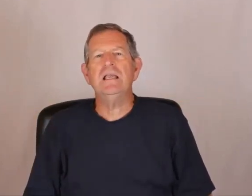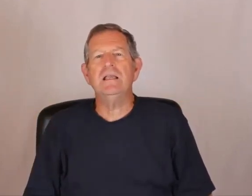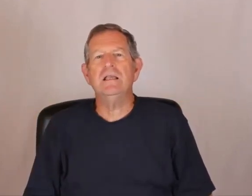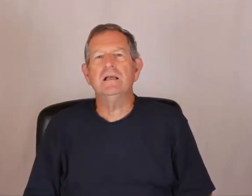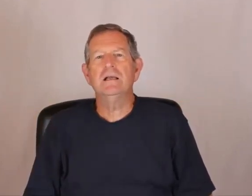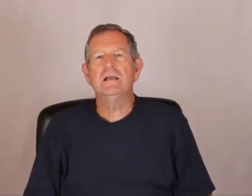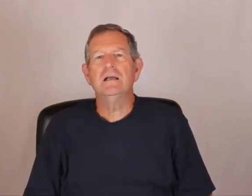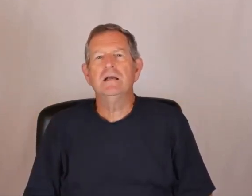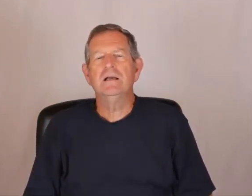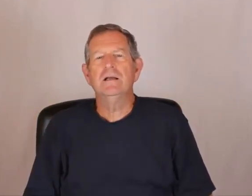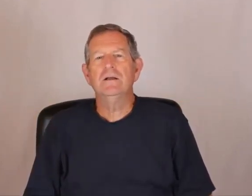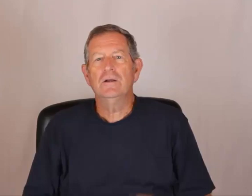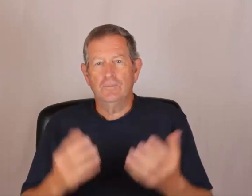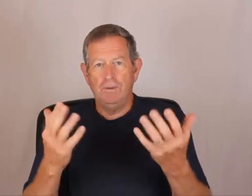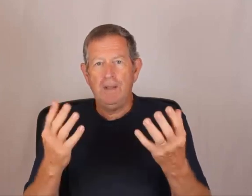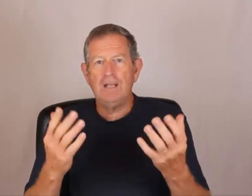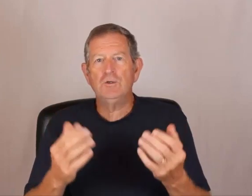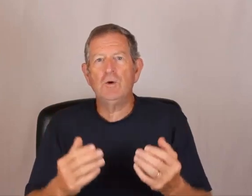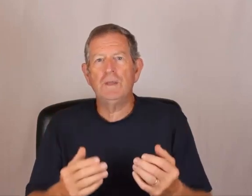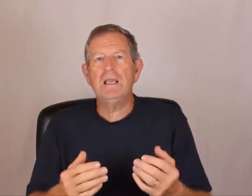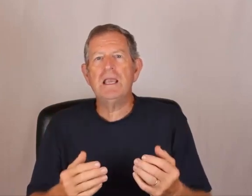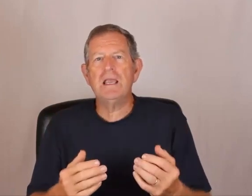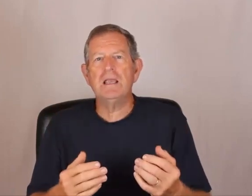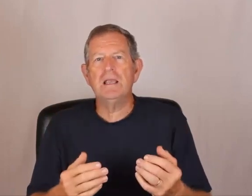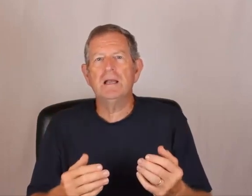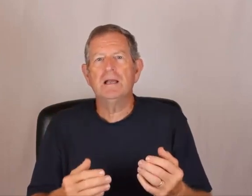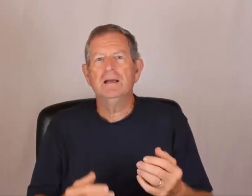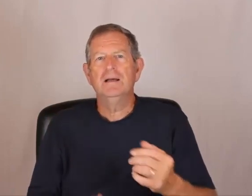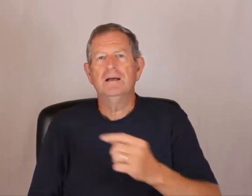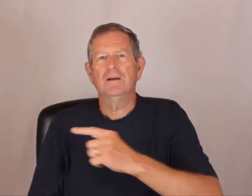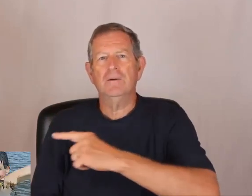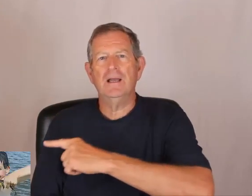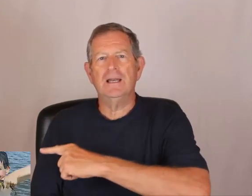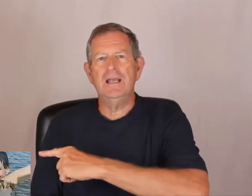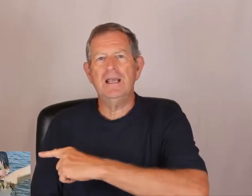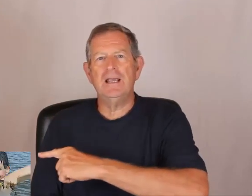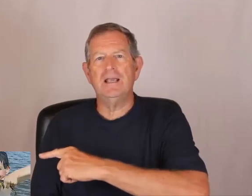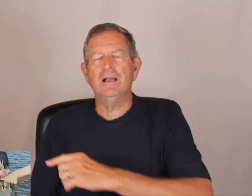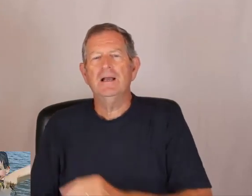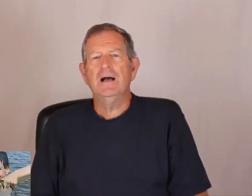he? With your hand, show me. He. Right, he.